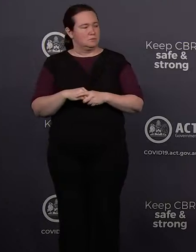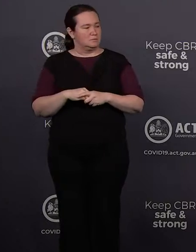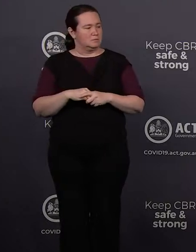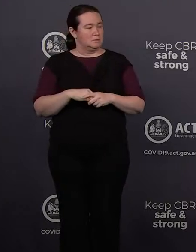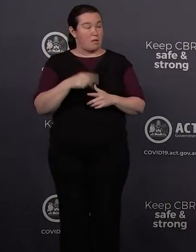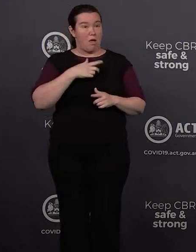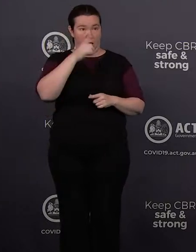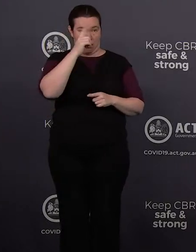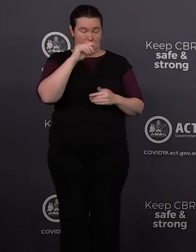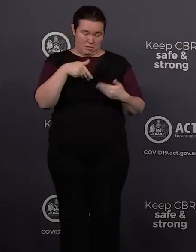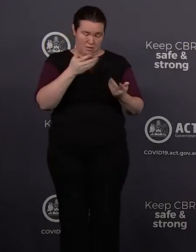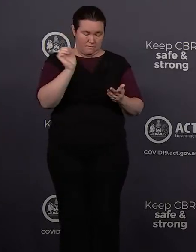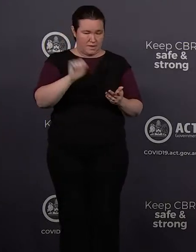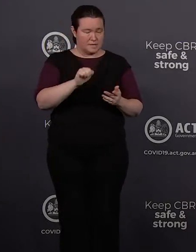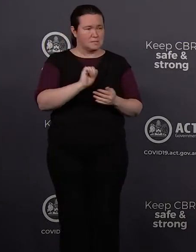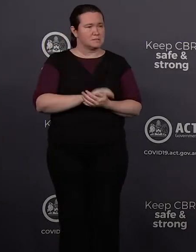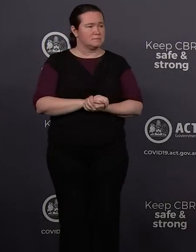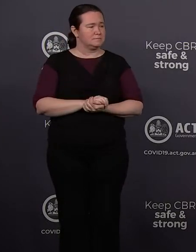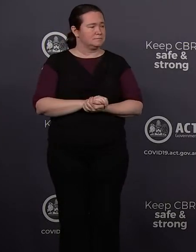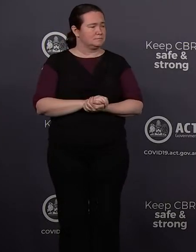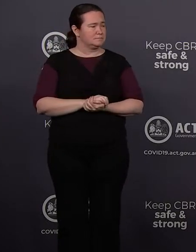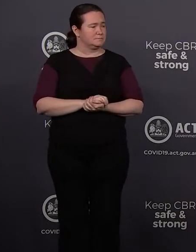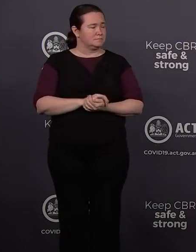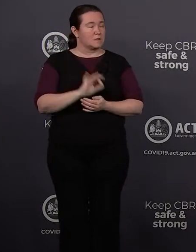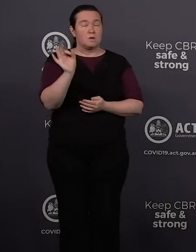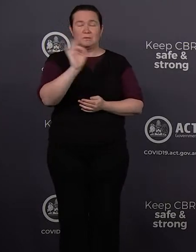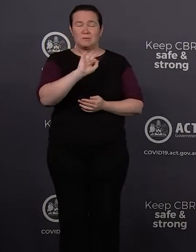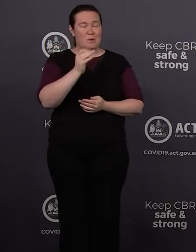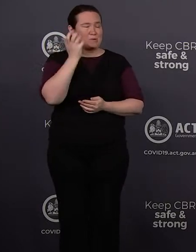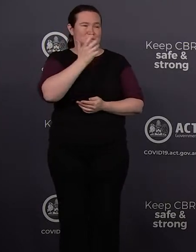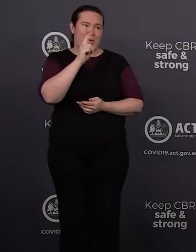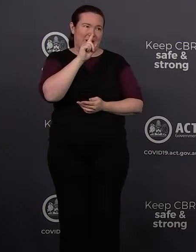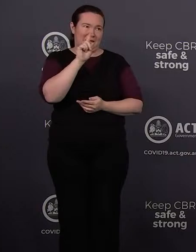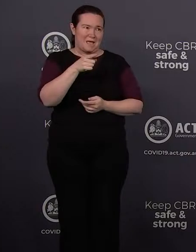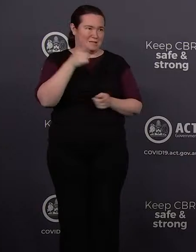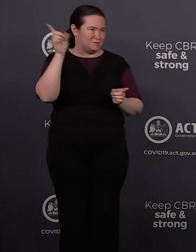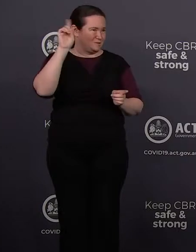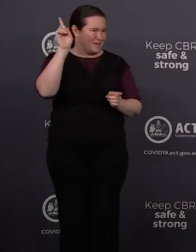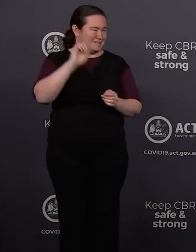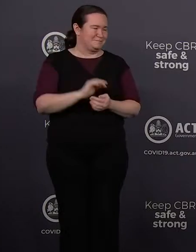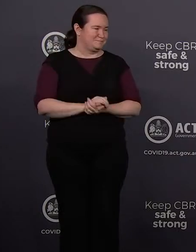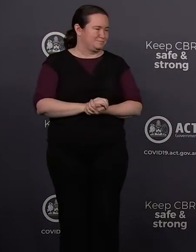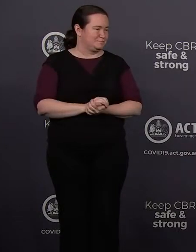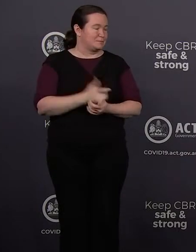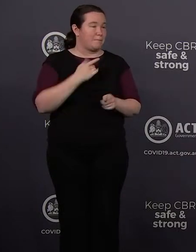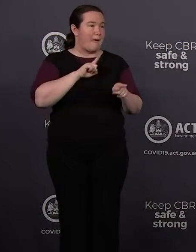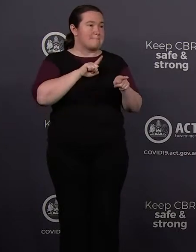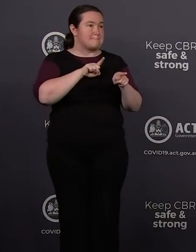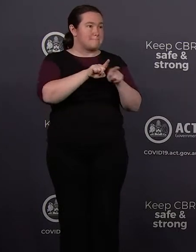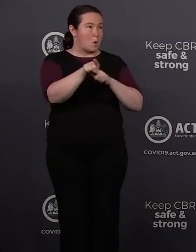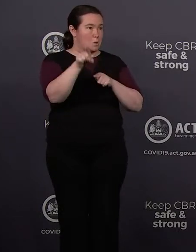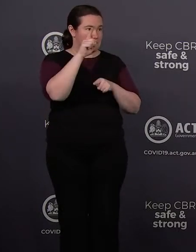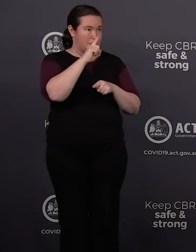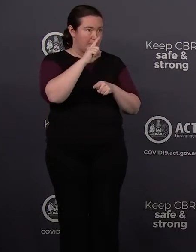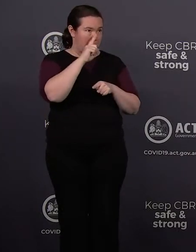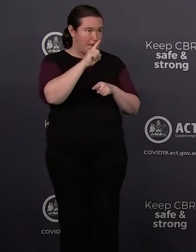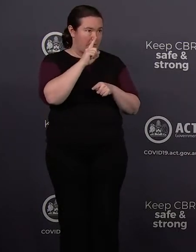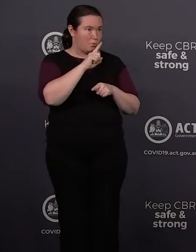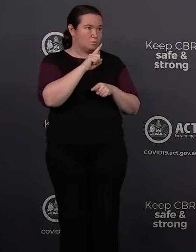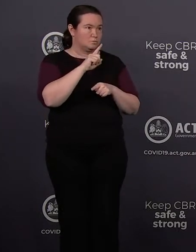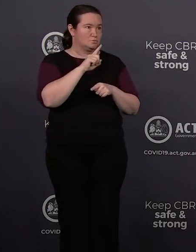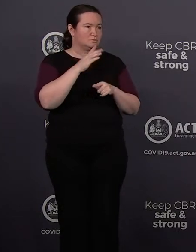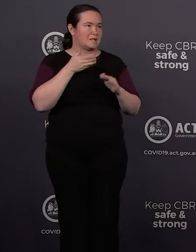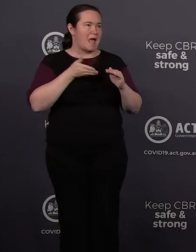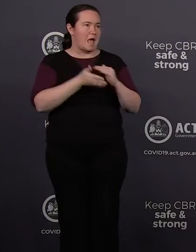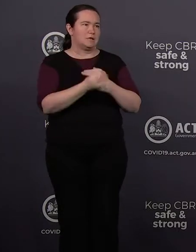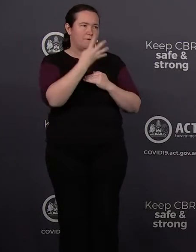I can do that. Actually, I can't do that today, but I can tell you that the majority of people, as we've discussed before, are